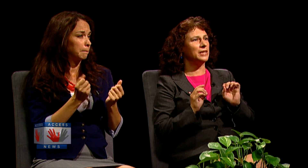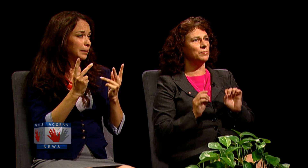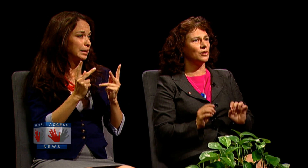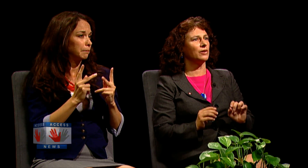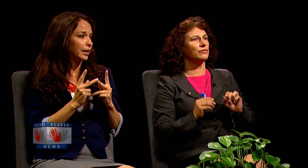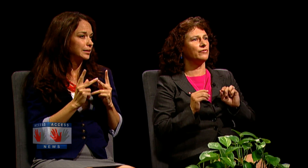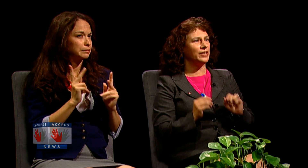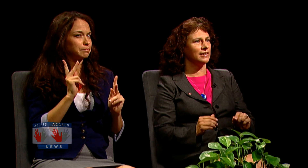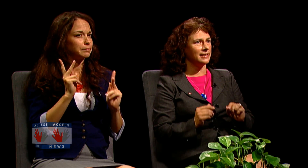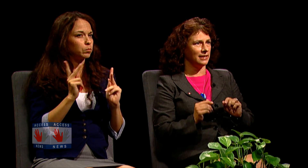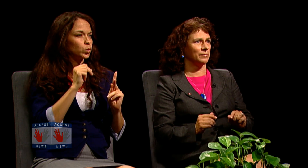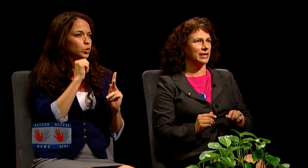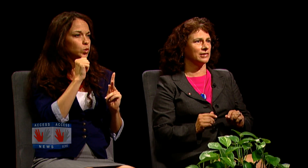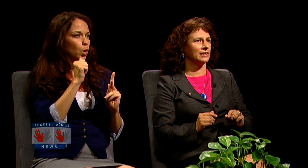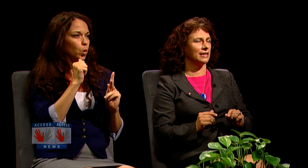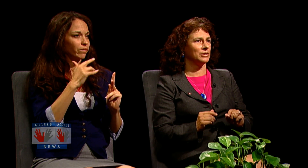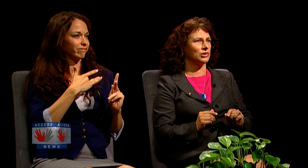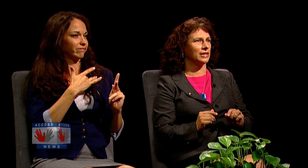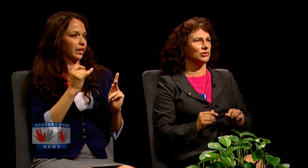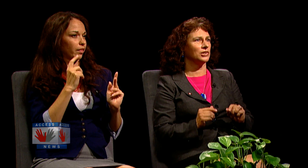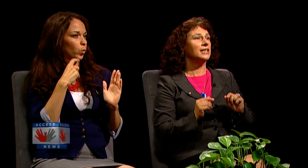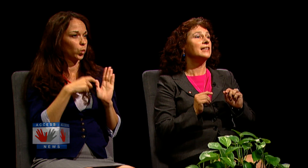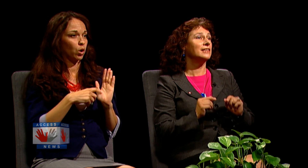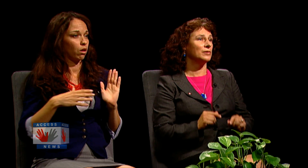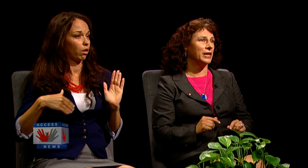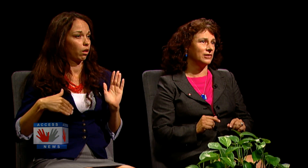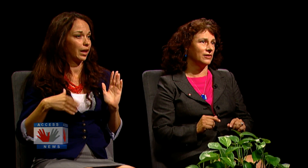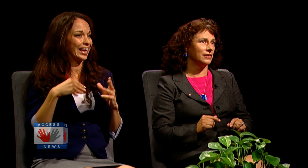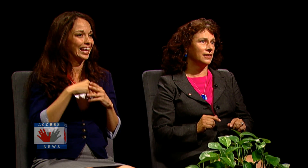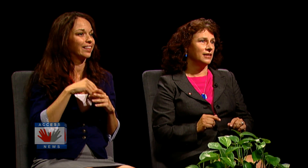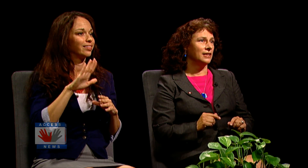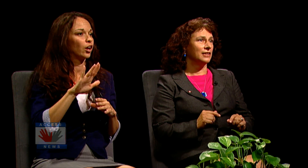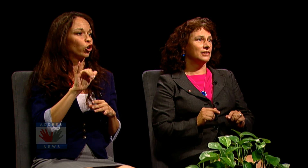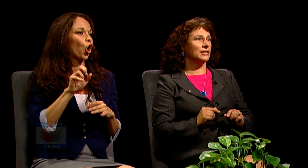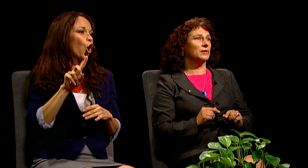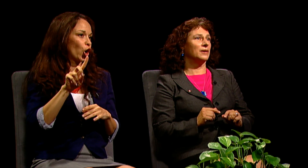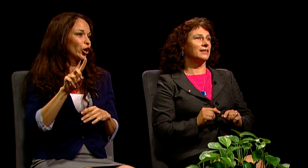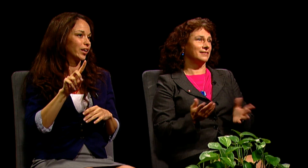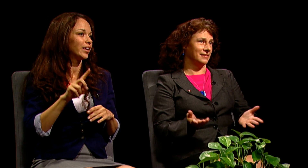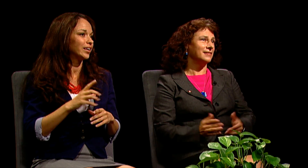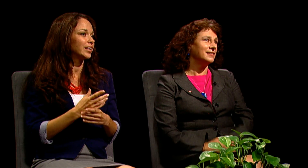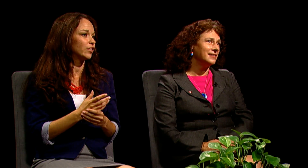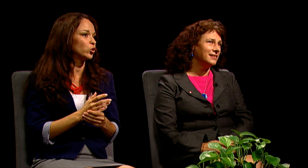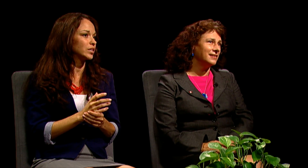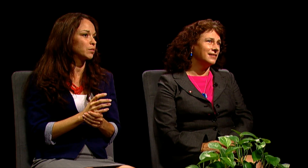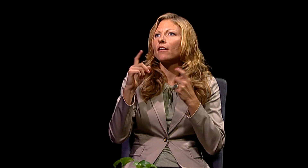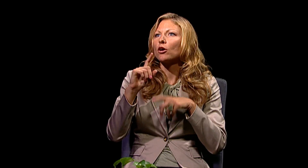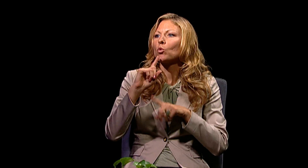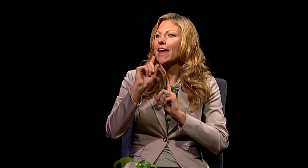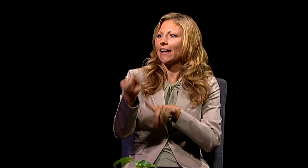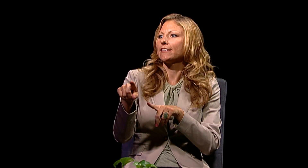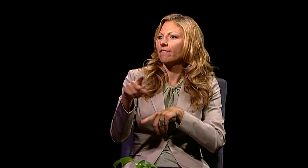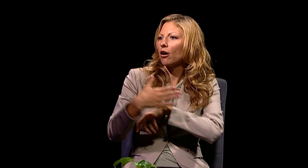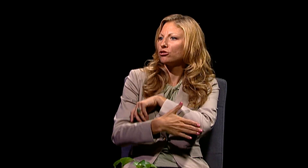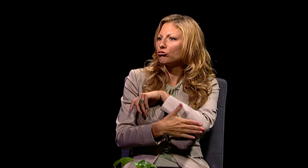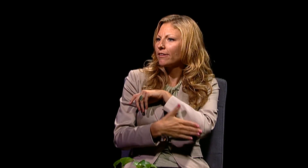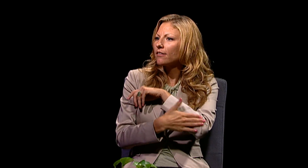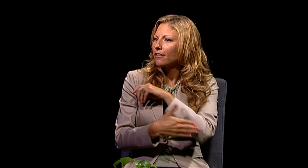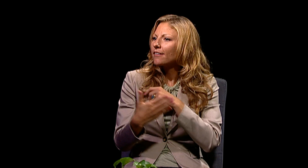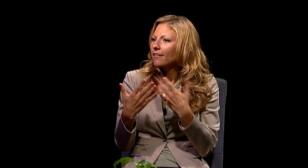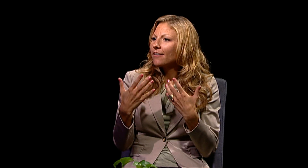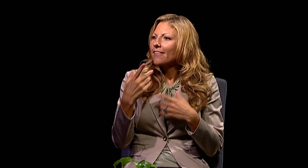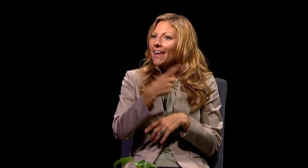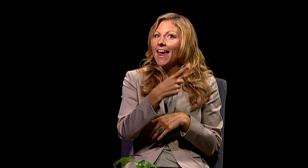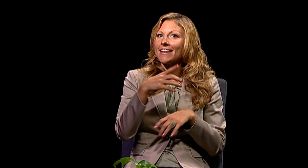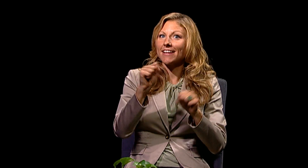places, people aren't feeling the impacts of climate change in their backyard. So, yeah, the U.S. can be a very